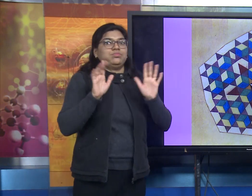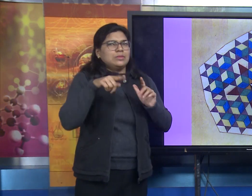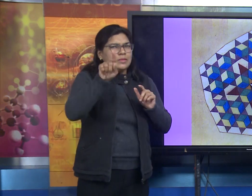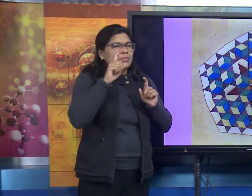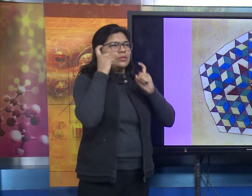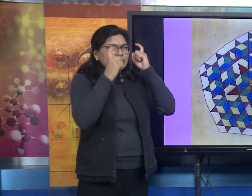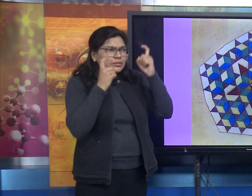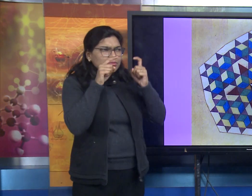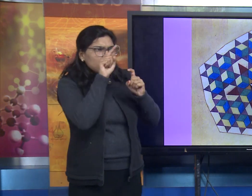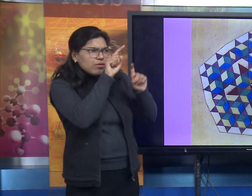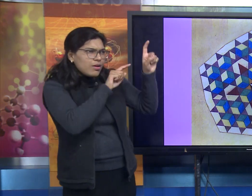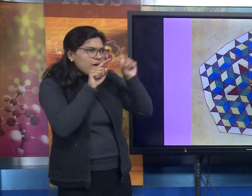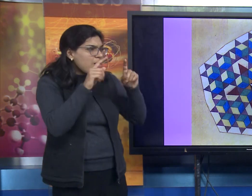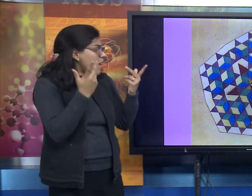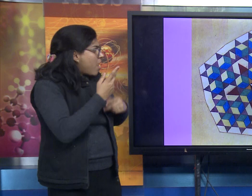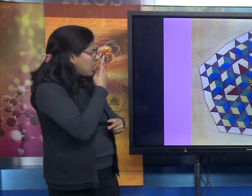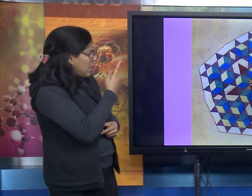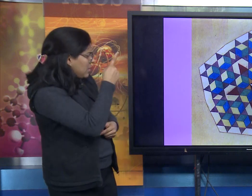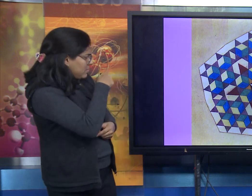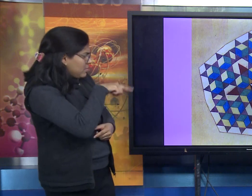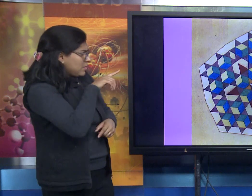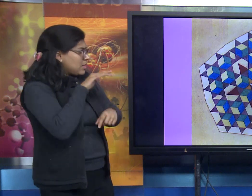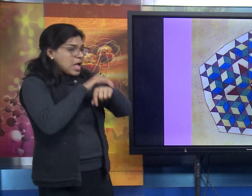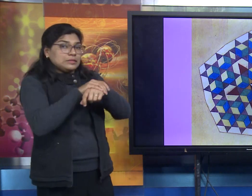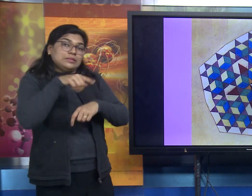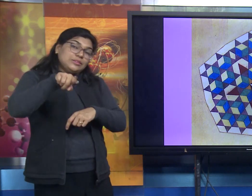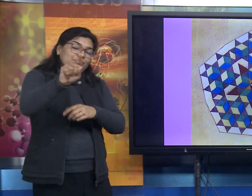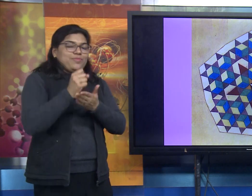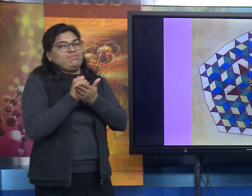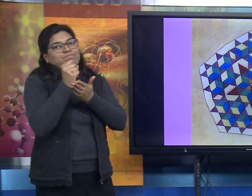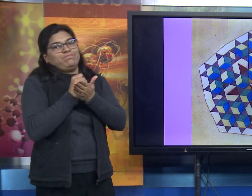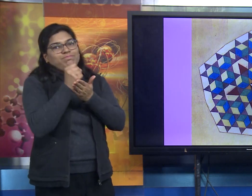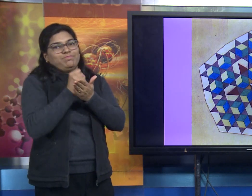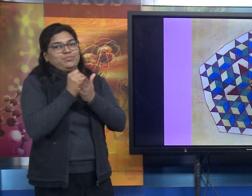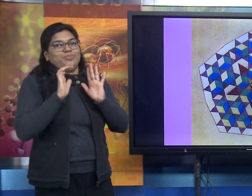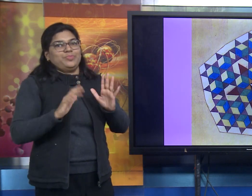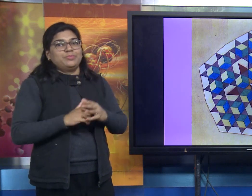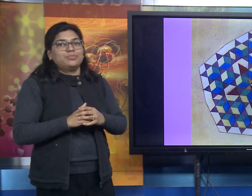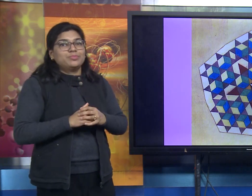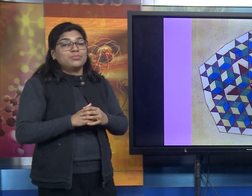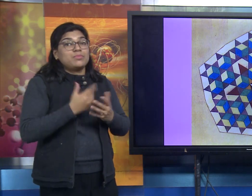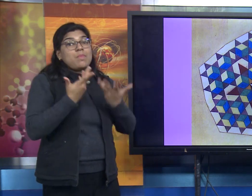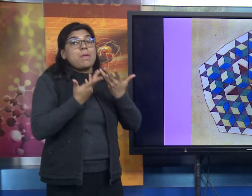I am not going to answer again. You yourself have to think and try to find the